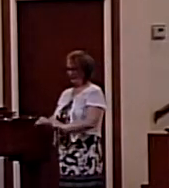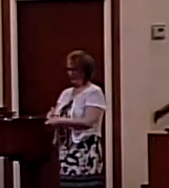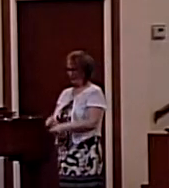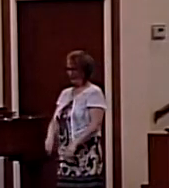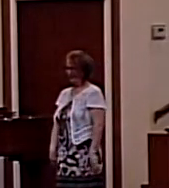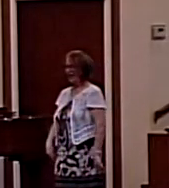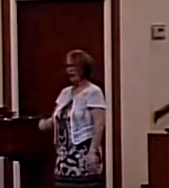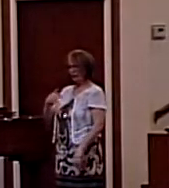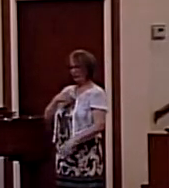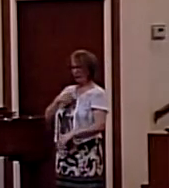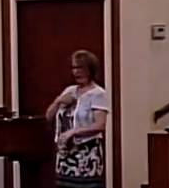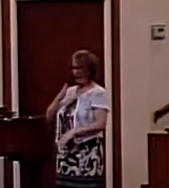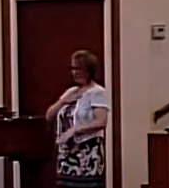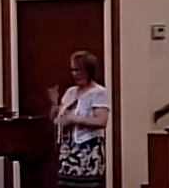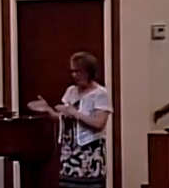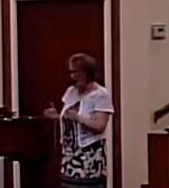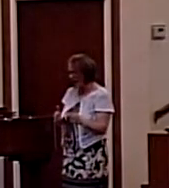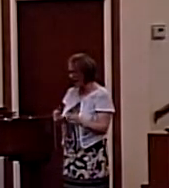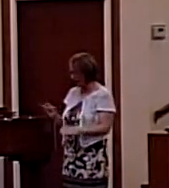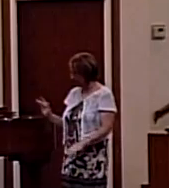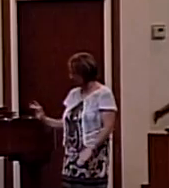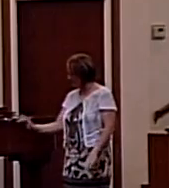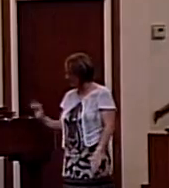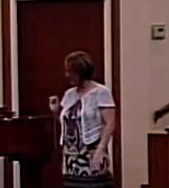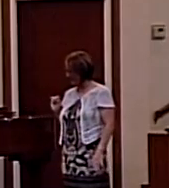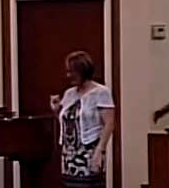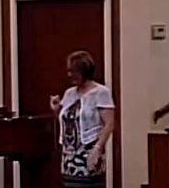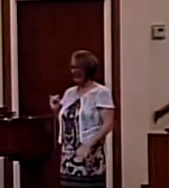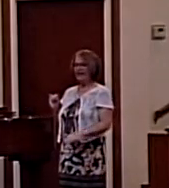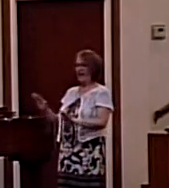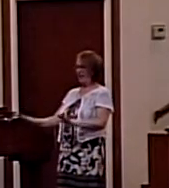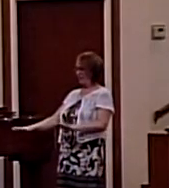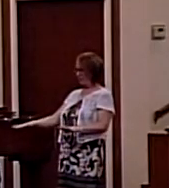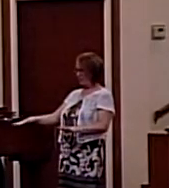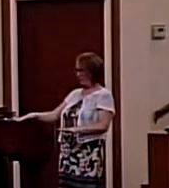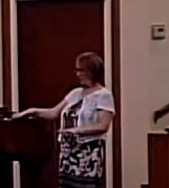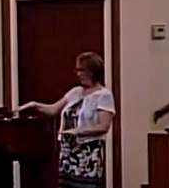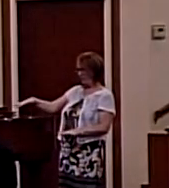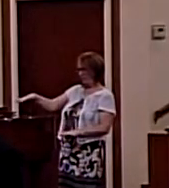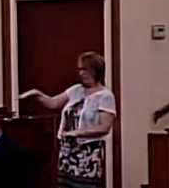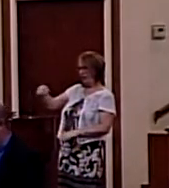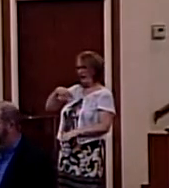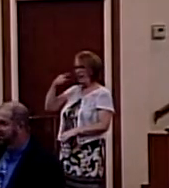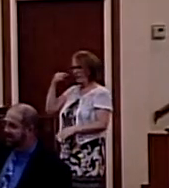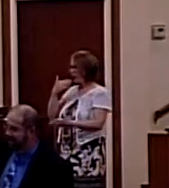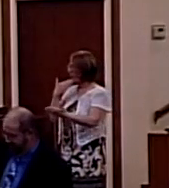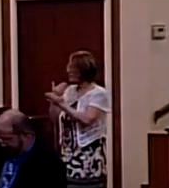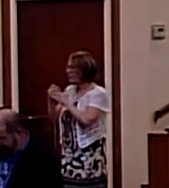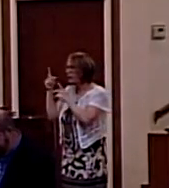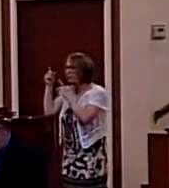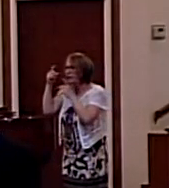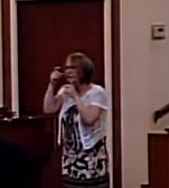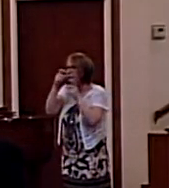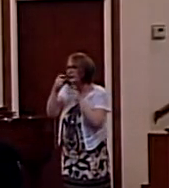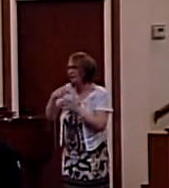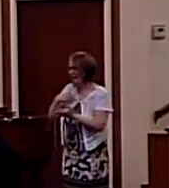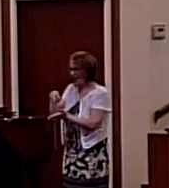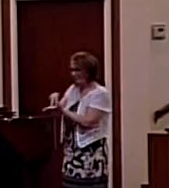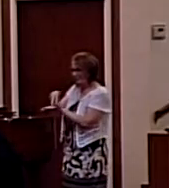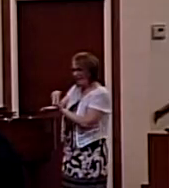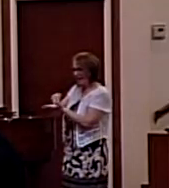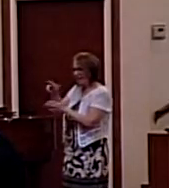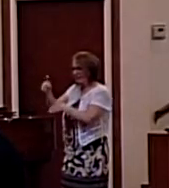So I had my plan, man, I had pushed that button and that dude came up. I thought, I'm going to get some good pictures. I'm standing there, and